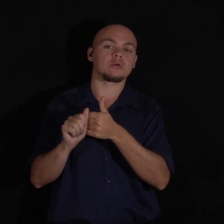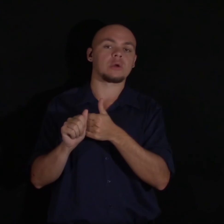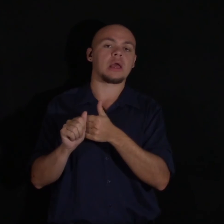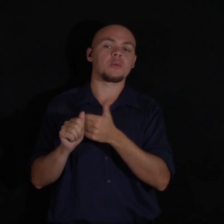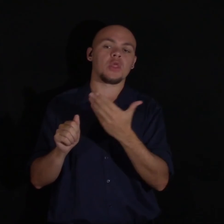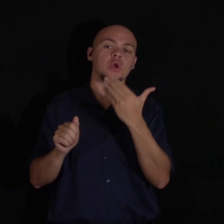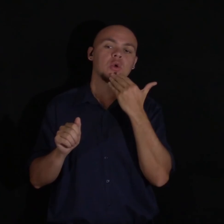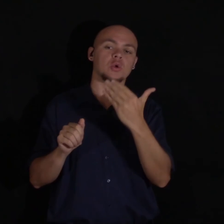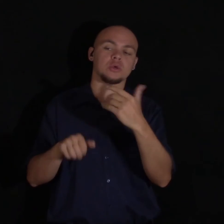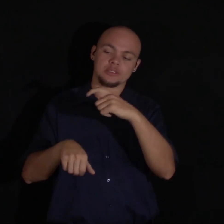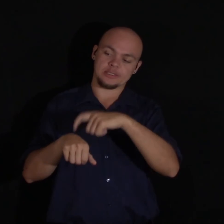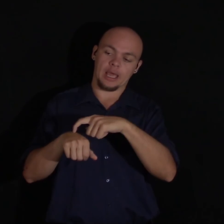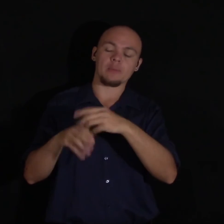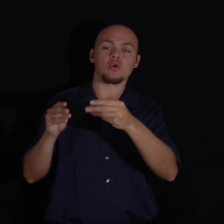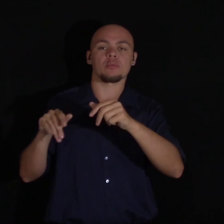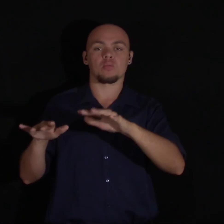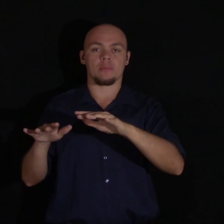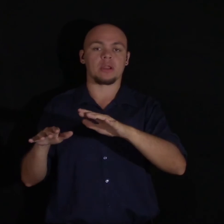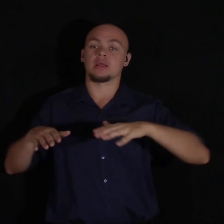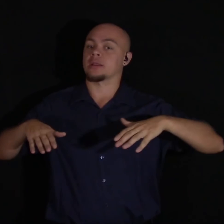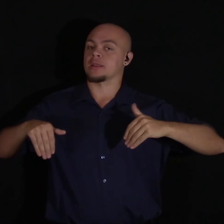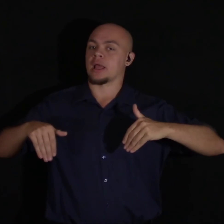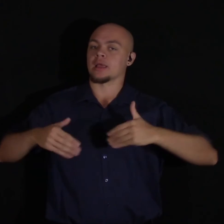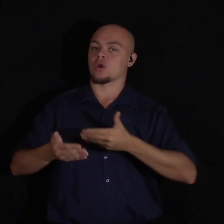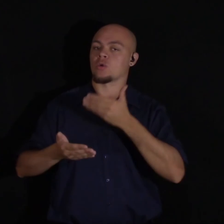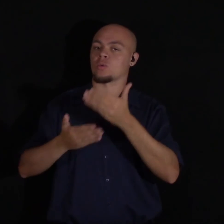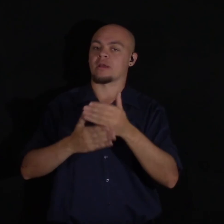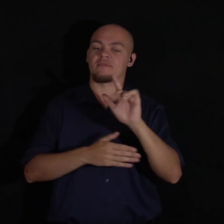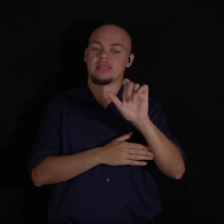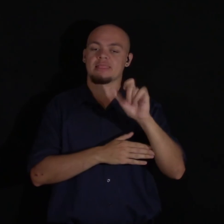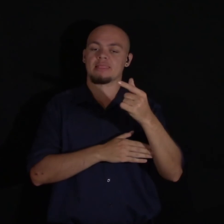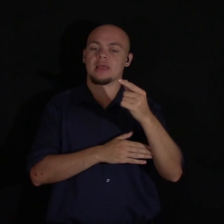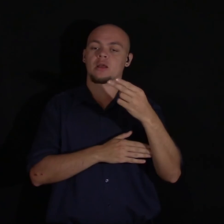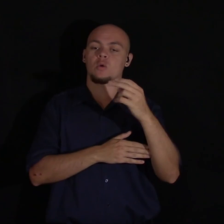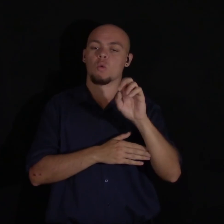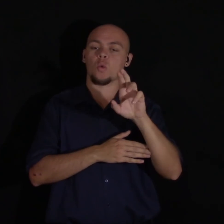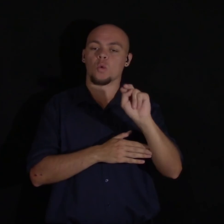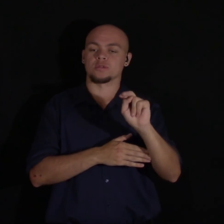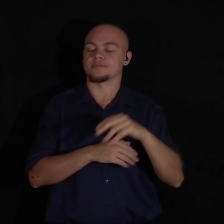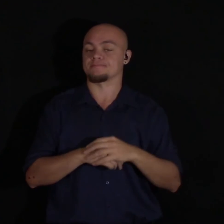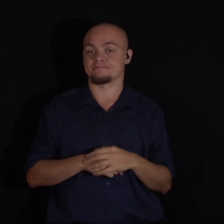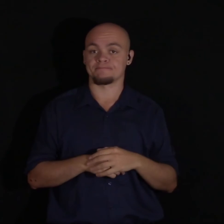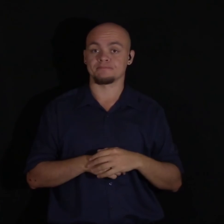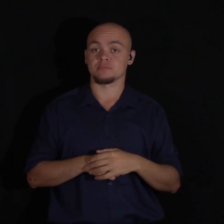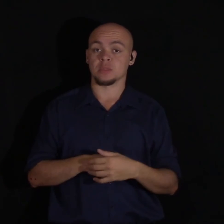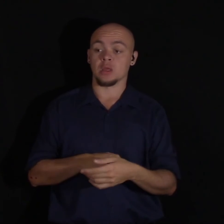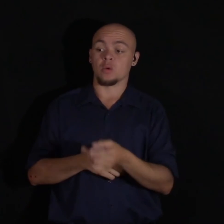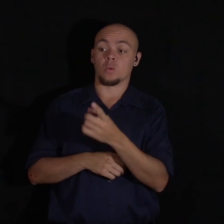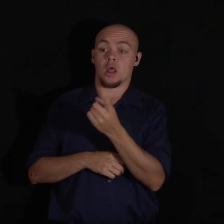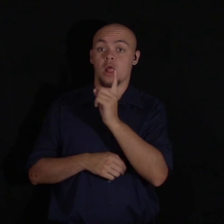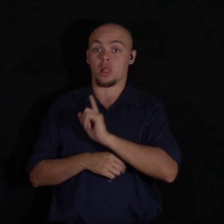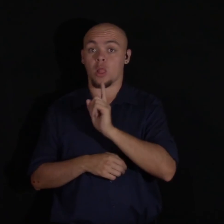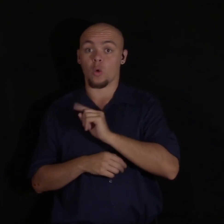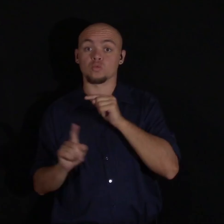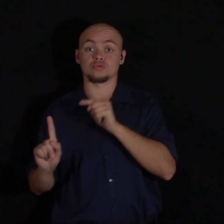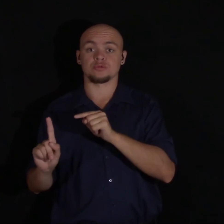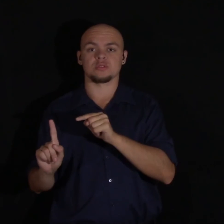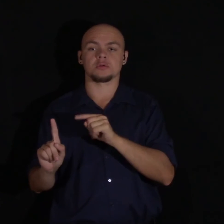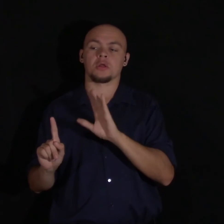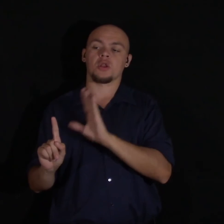his property, which had not yet arrived at Leghorn. When alone, Safie resolved in her own mind the plan of